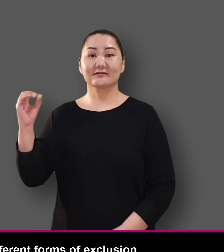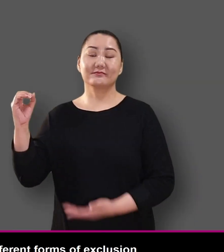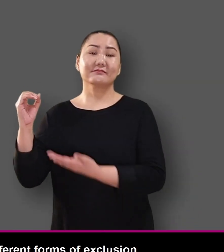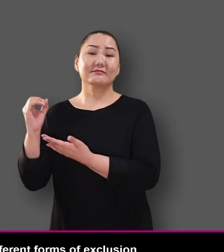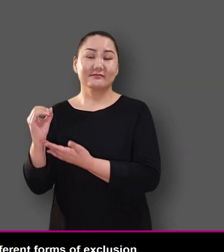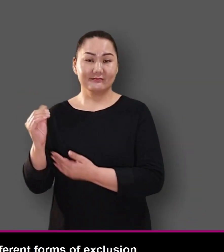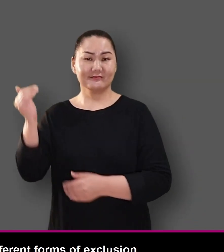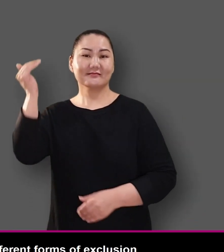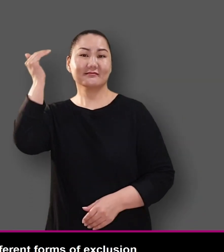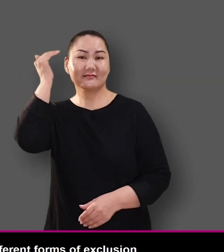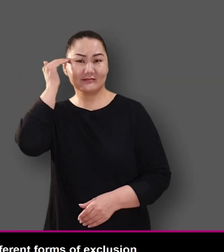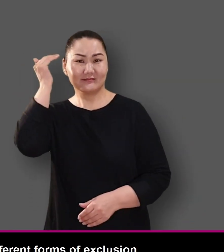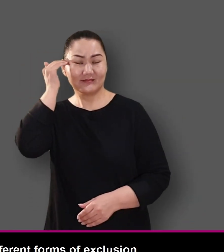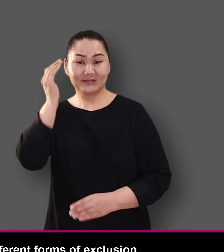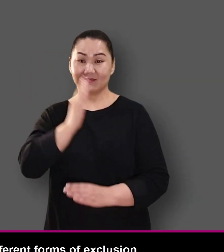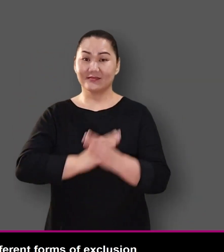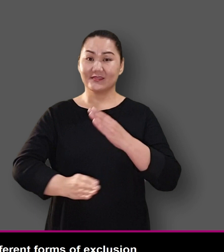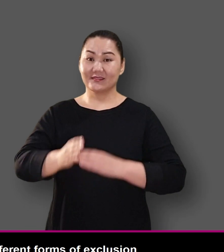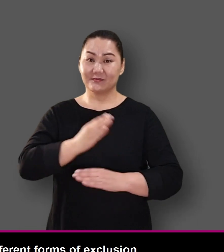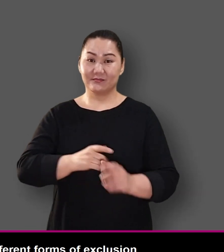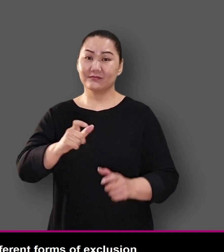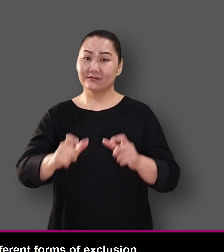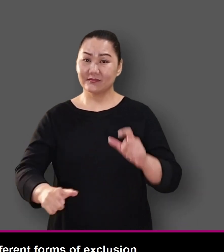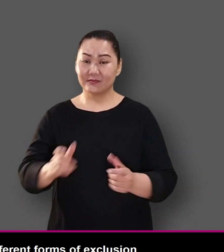VSO recognizes different forms of exclusion